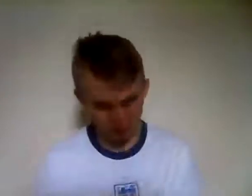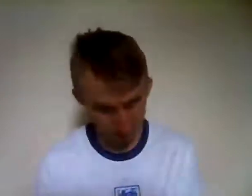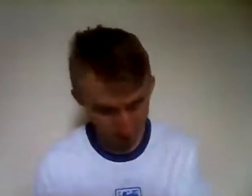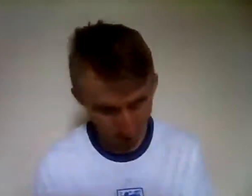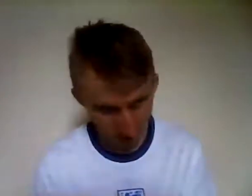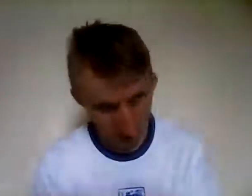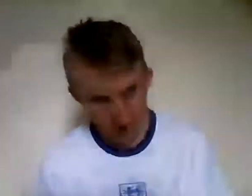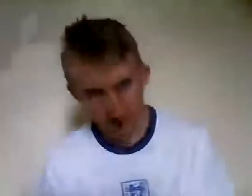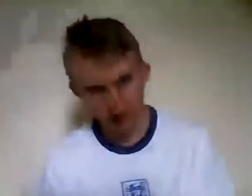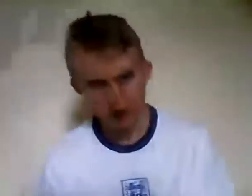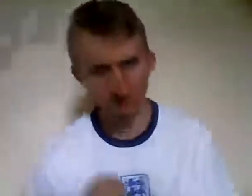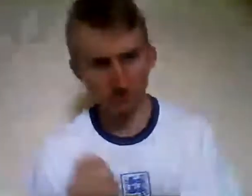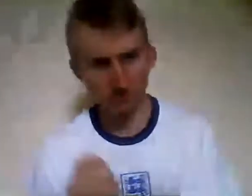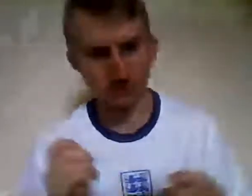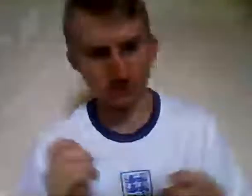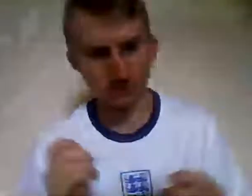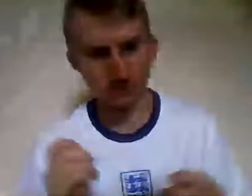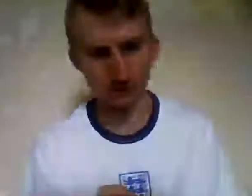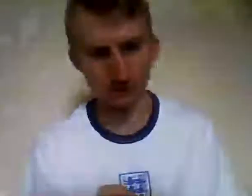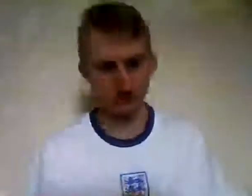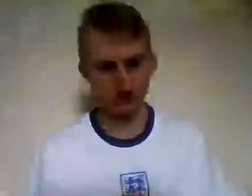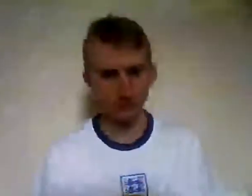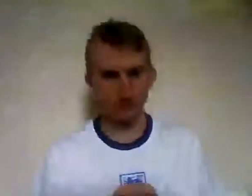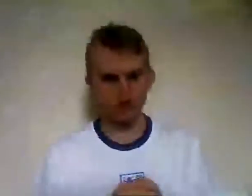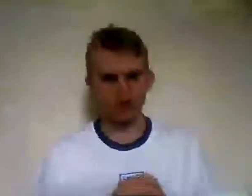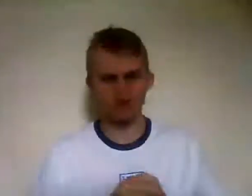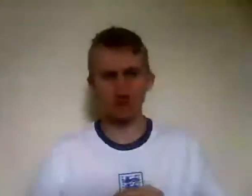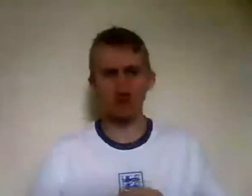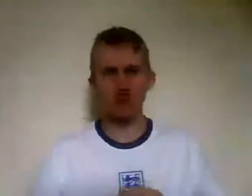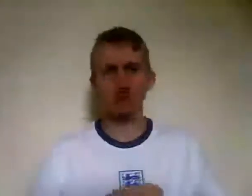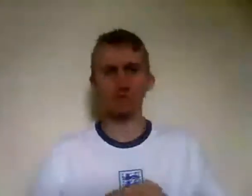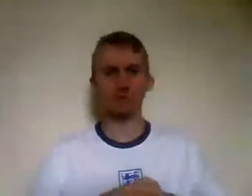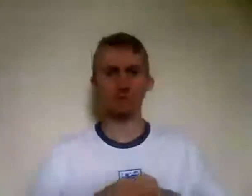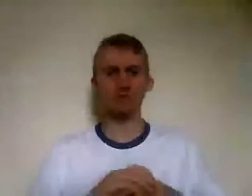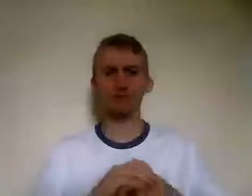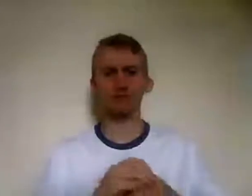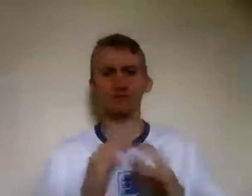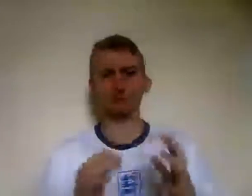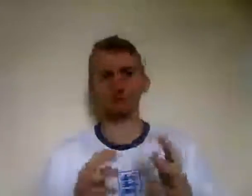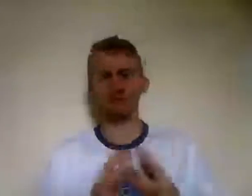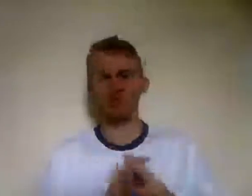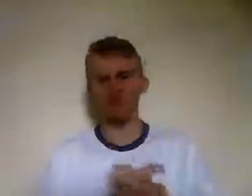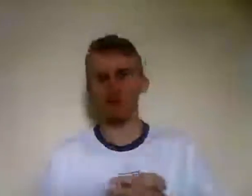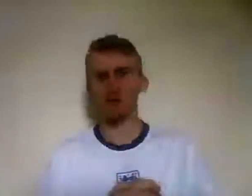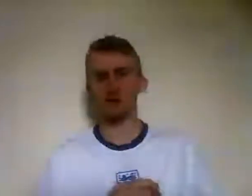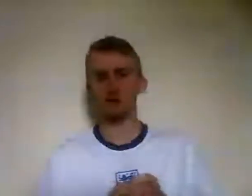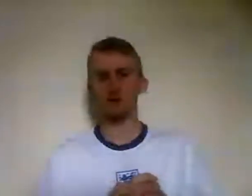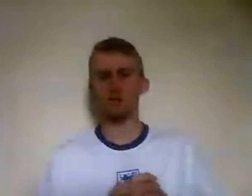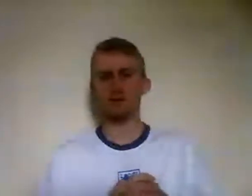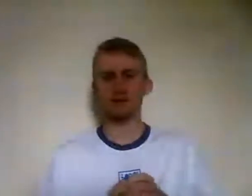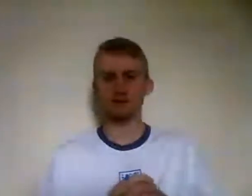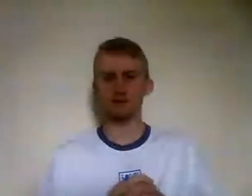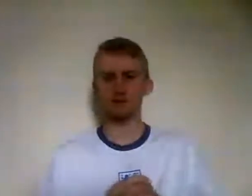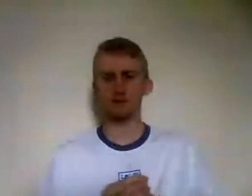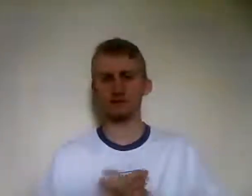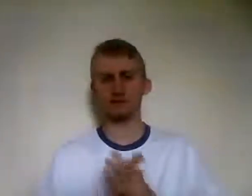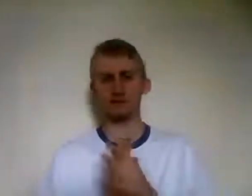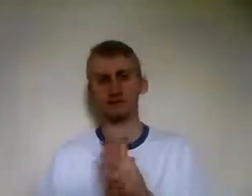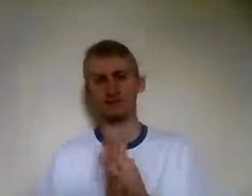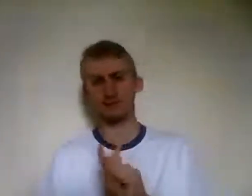paid. In a move that showed confidence in the new management, on the 29th of March 2010, Crawley Borough Council agreed to lease the